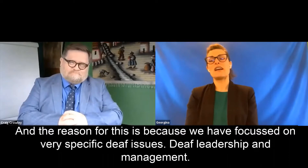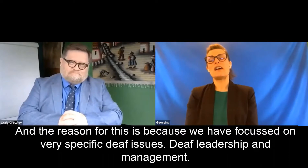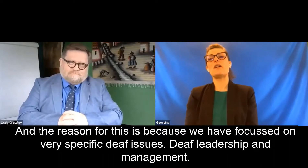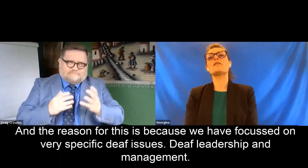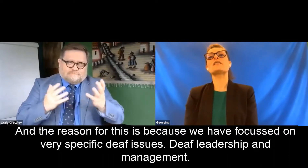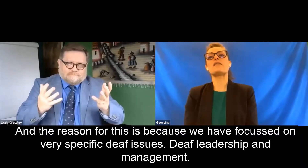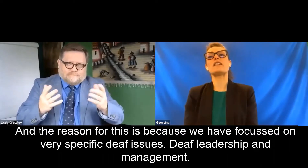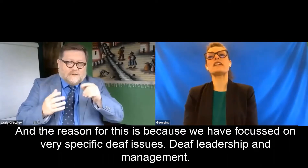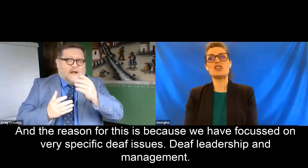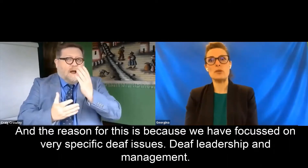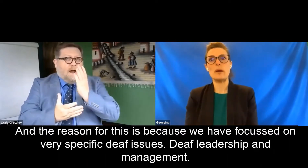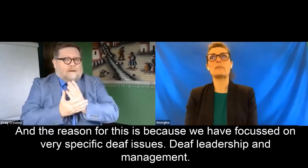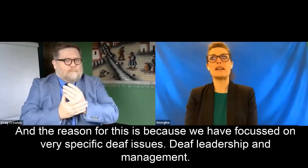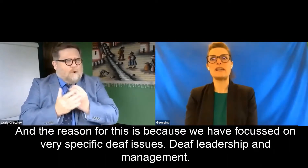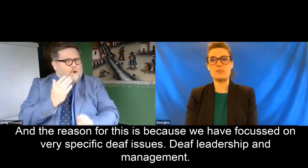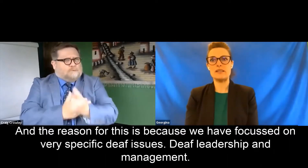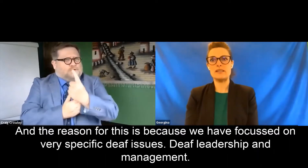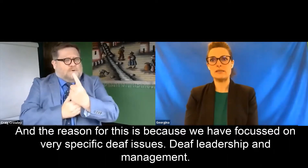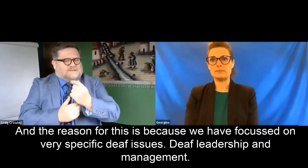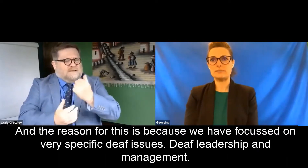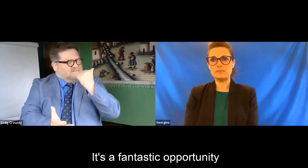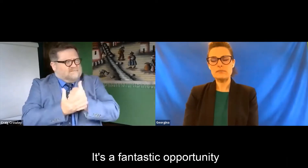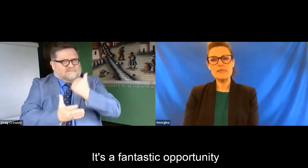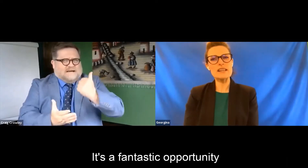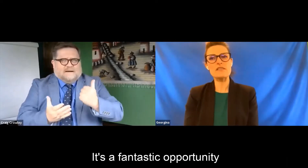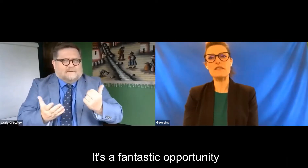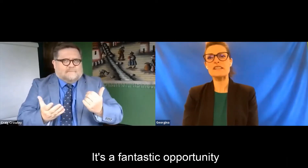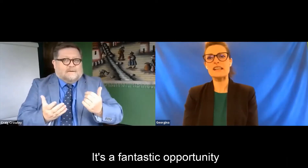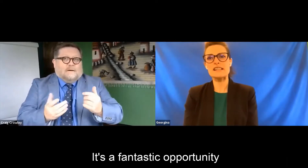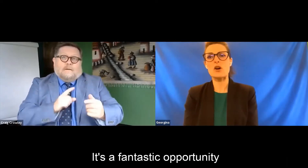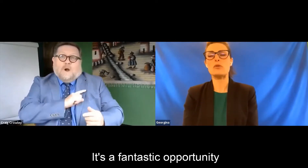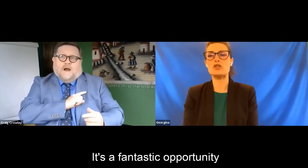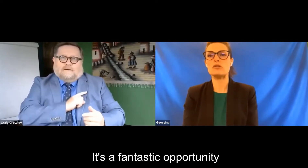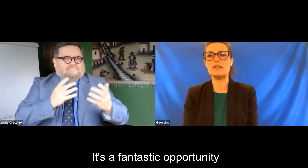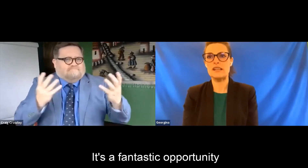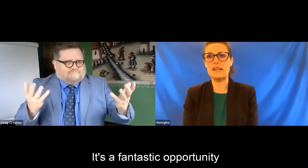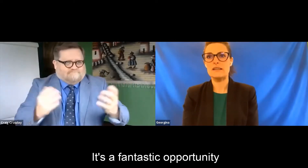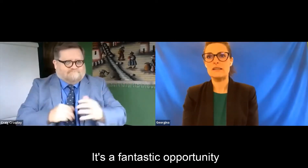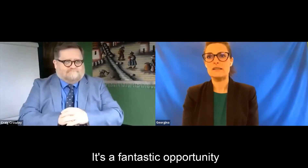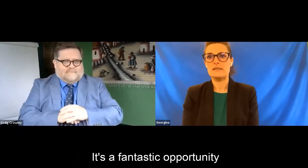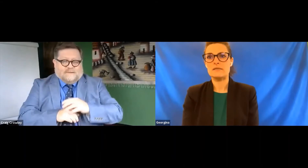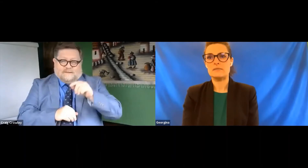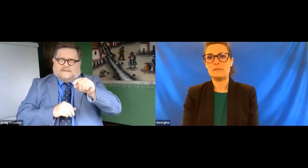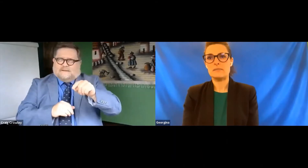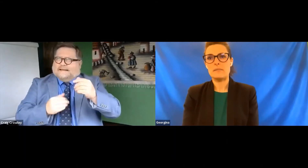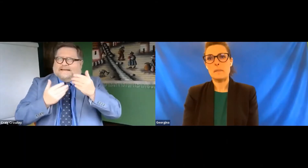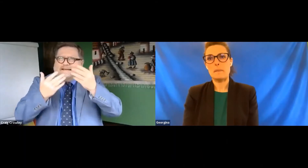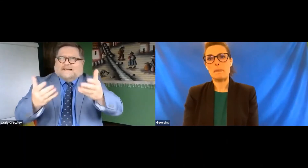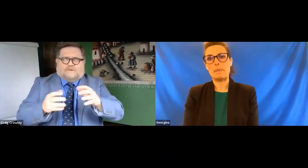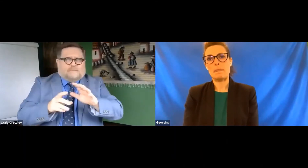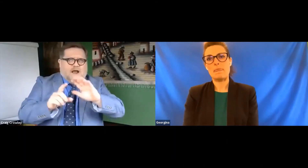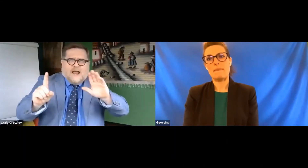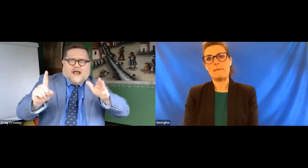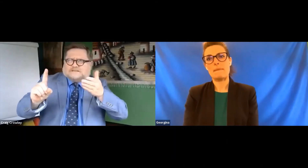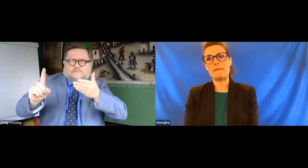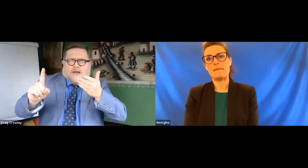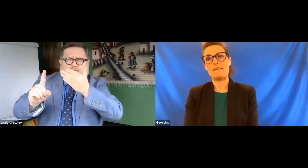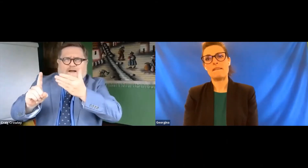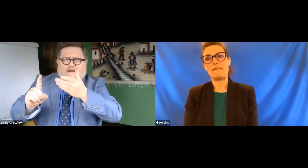issues on deaf leadership and management. It's a fantastic opportunity.